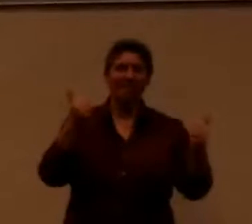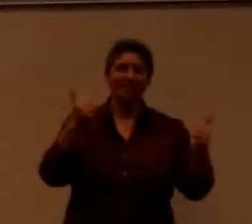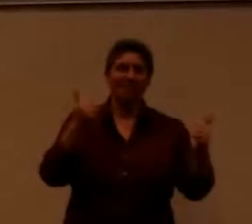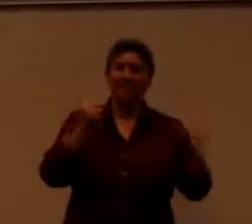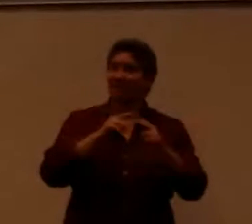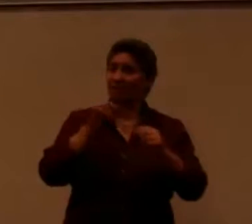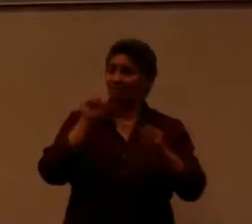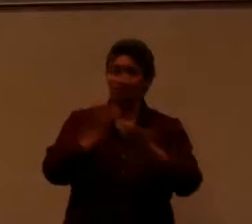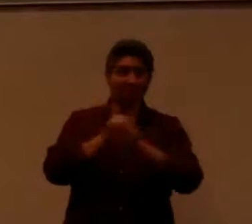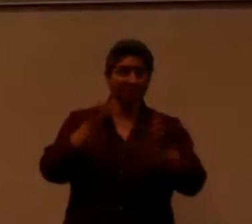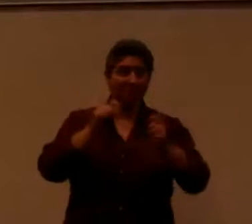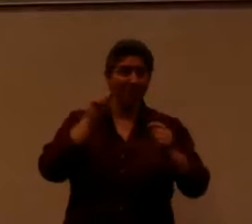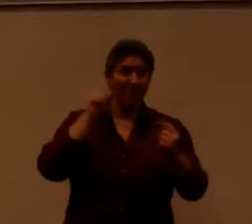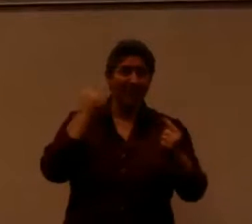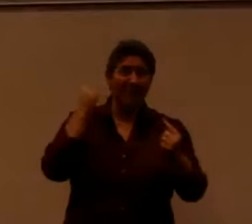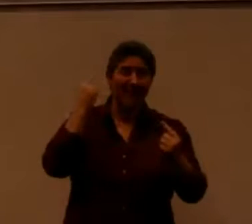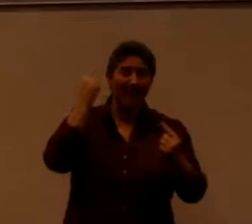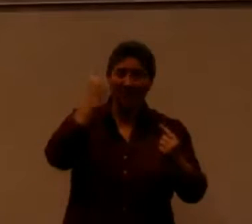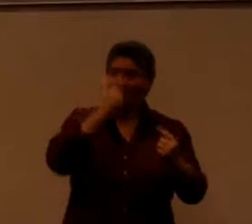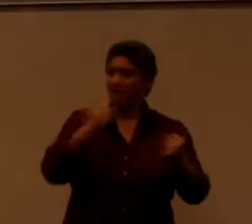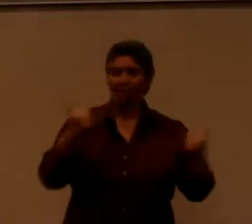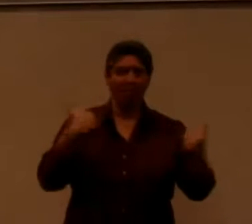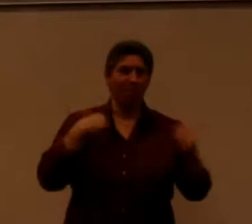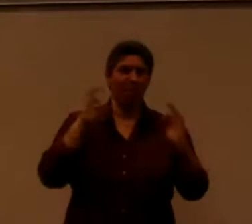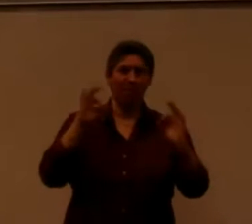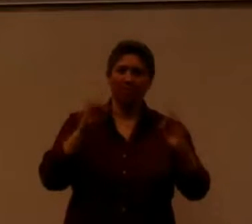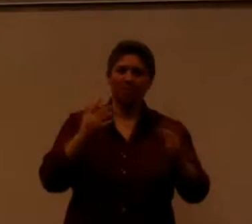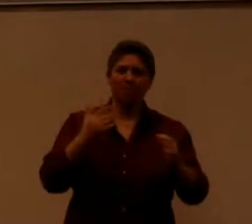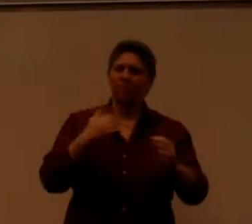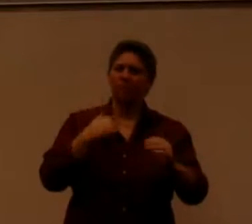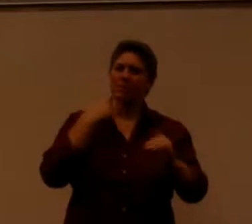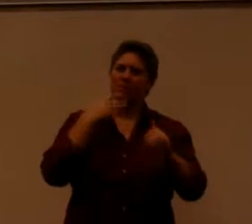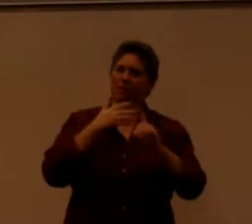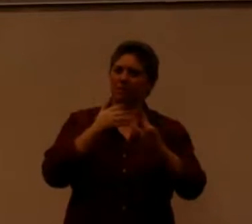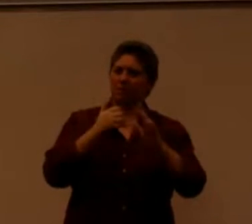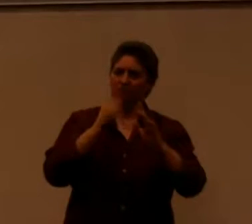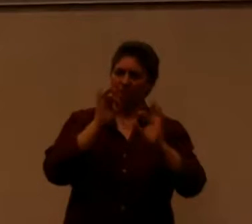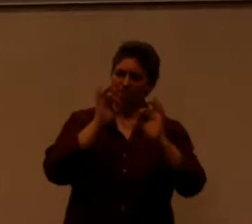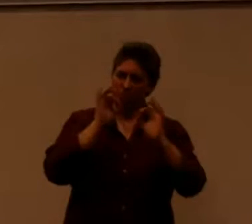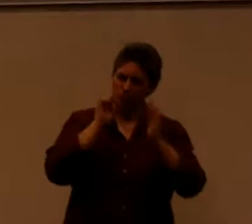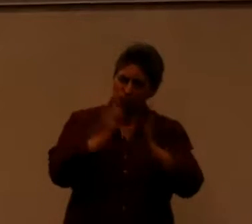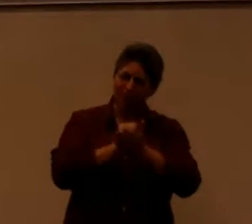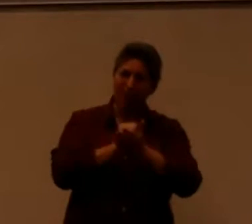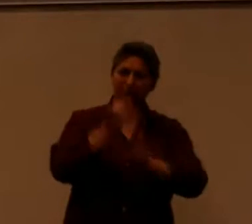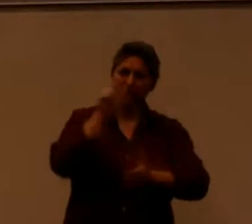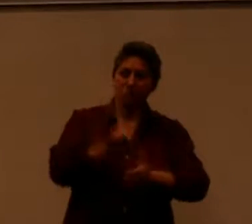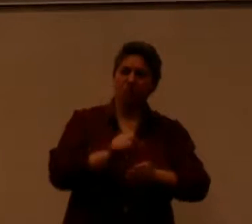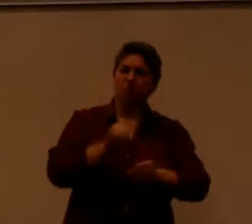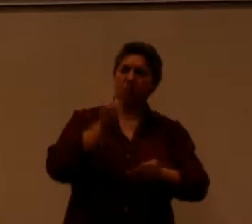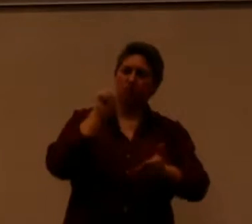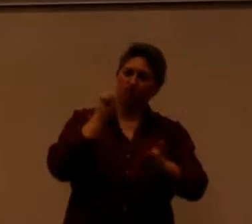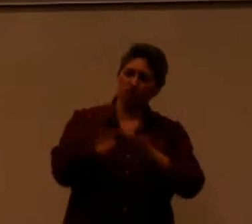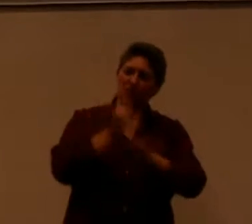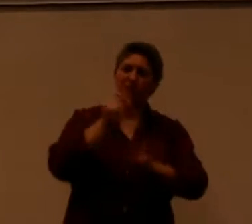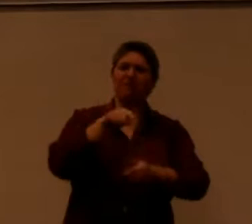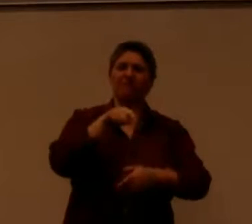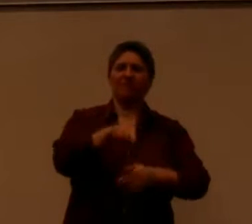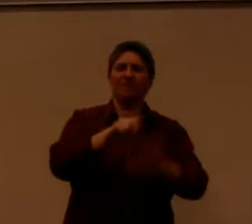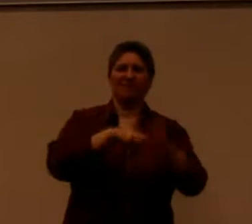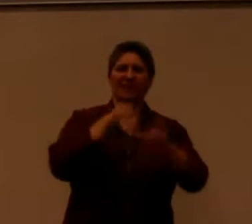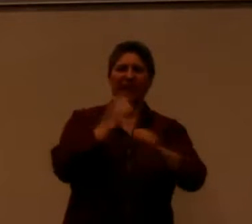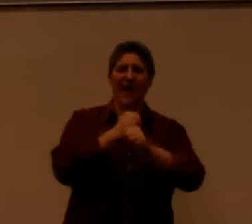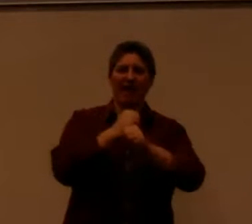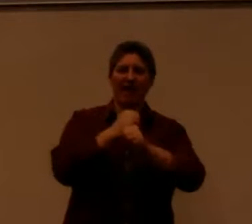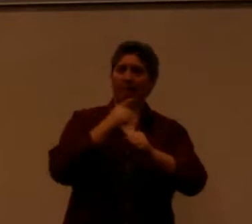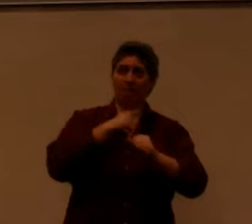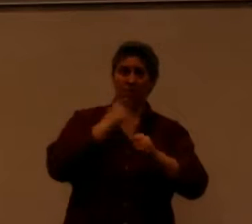obviously geographically, we would like to have that spread, so we have representation from all over Scotland. But we're looking for the right